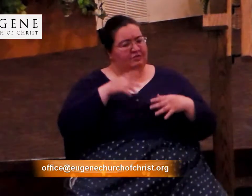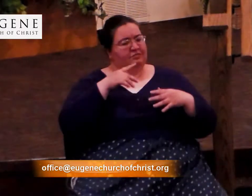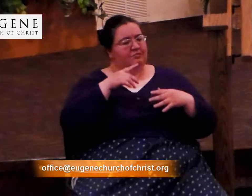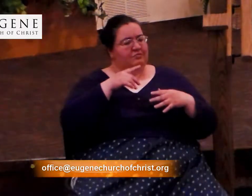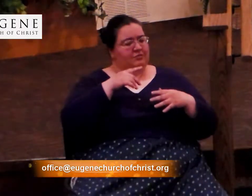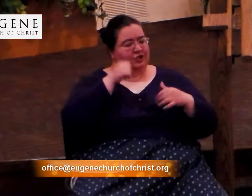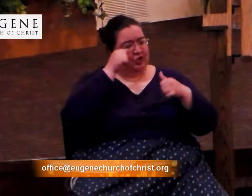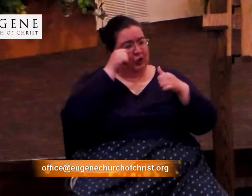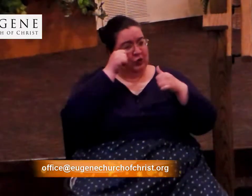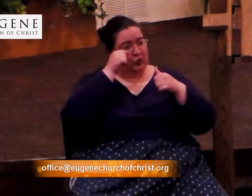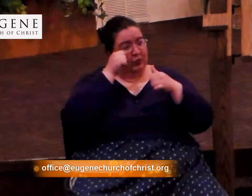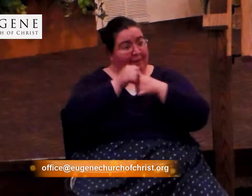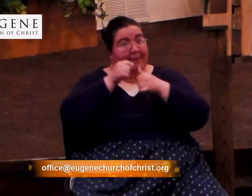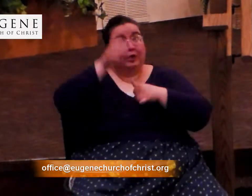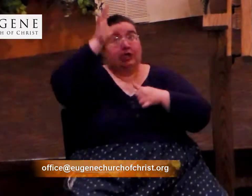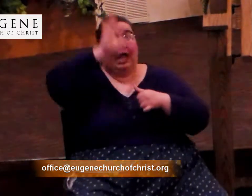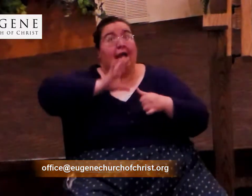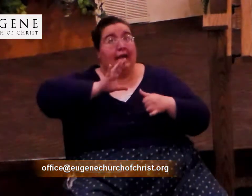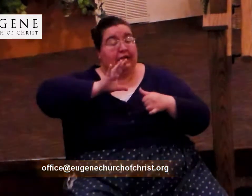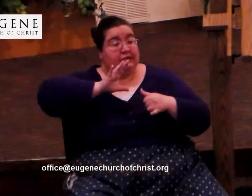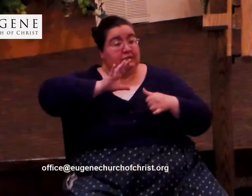care of that family. Now,